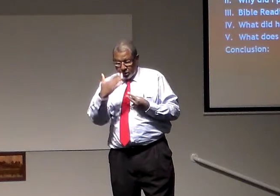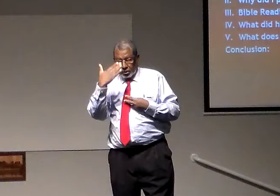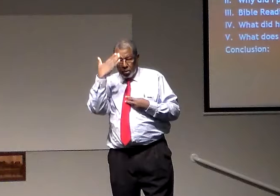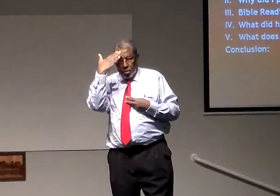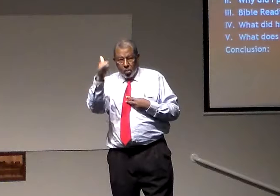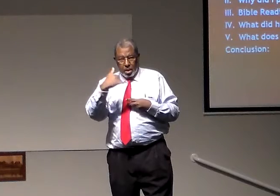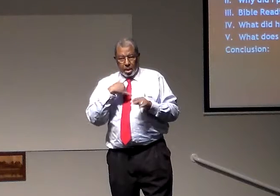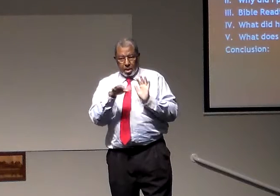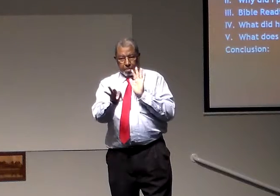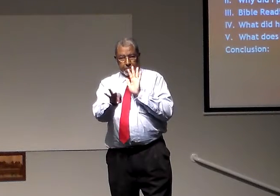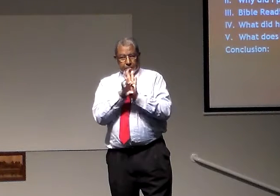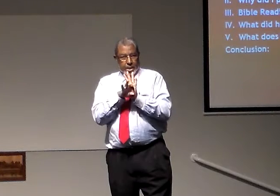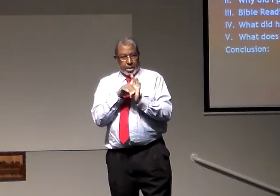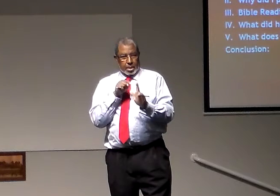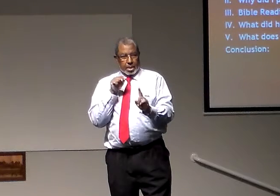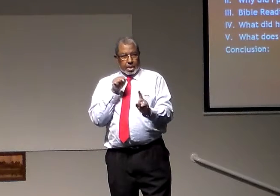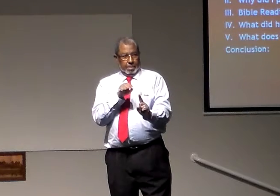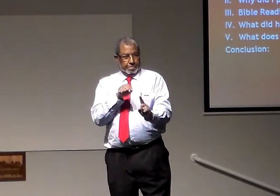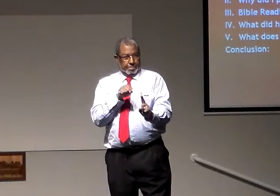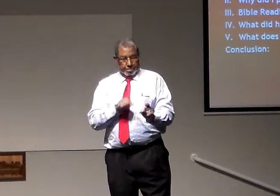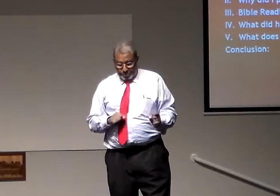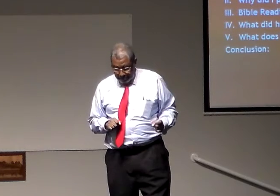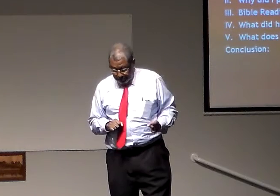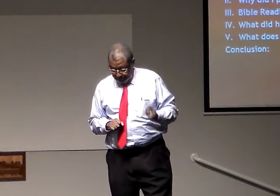about? Why did I pick him?